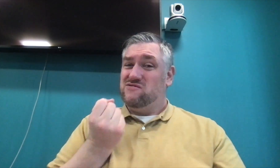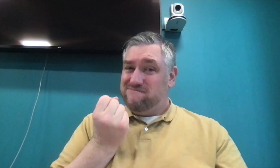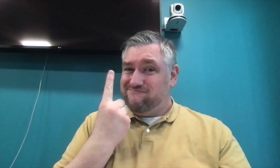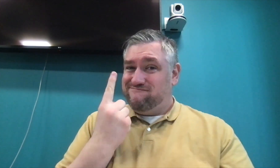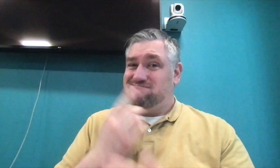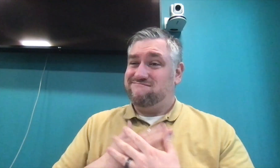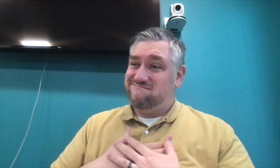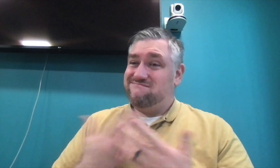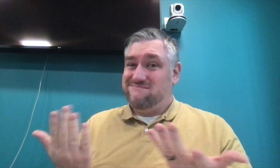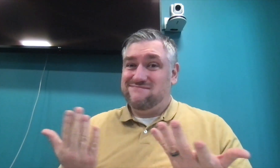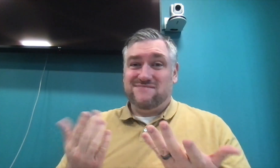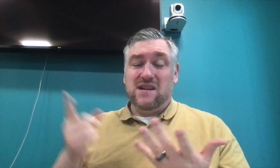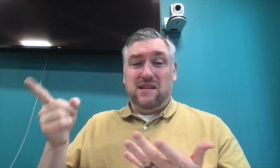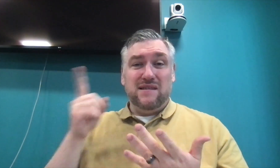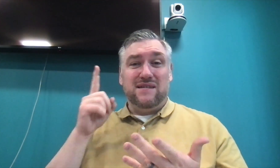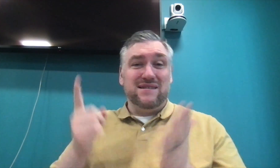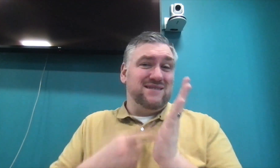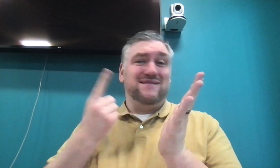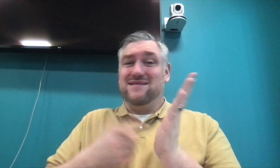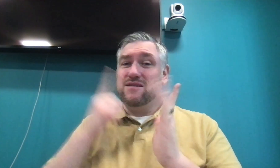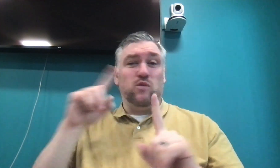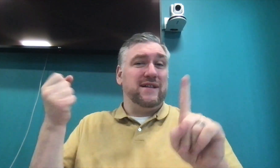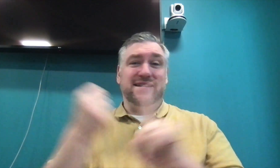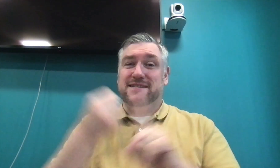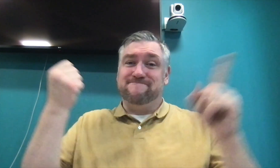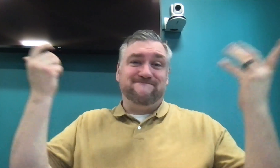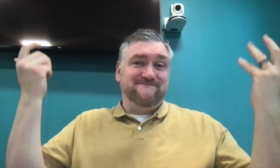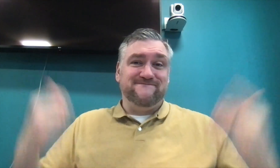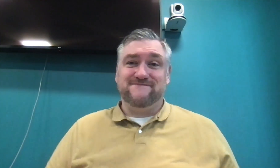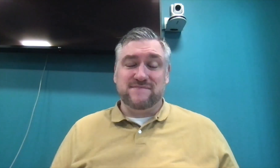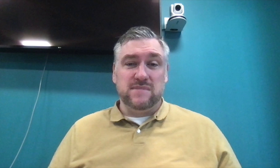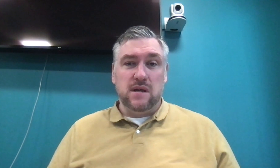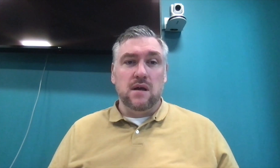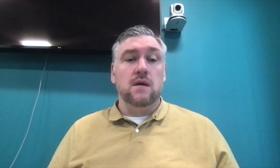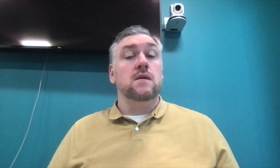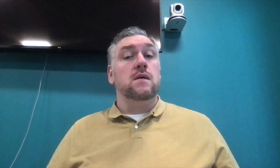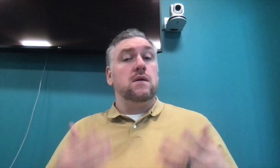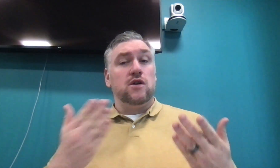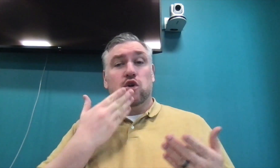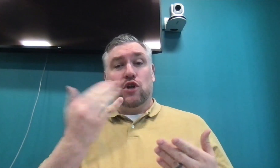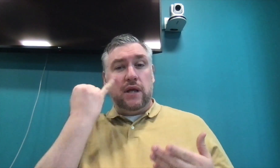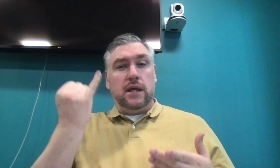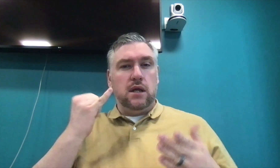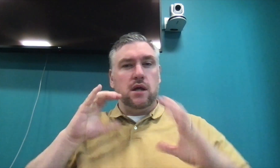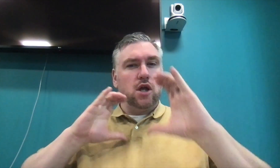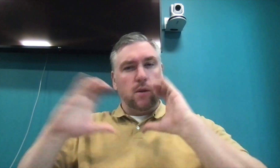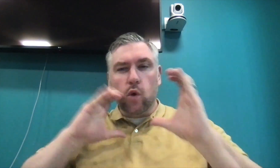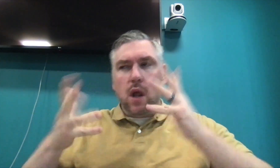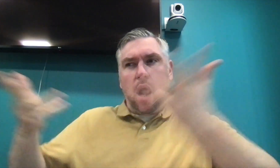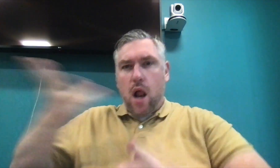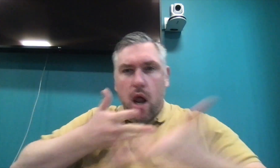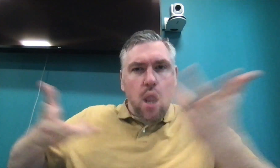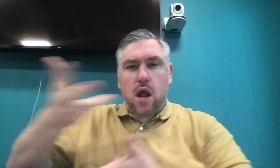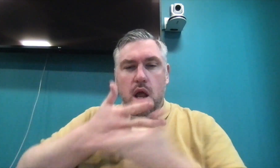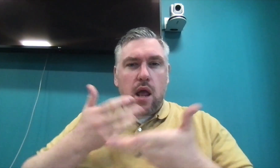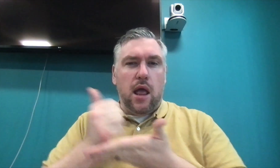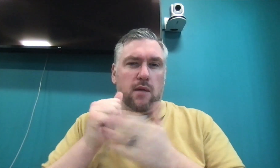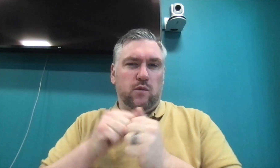times, but sometimes we just have to be understanding. Sometimes it's going to hit. So it's a good idea to